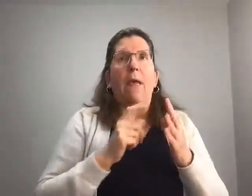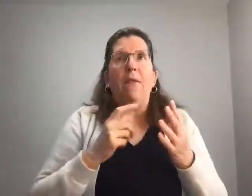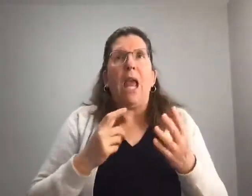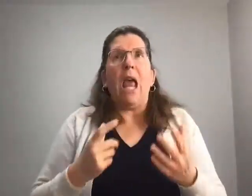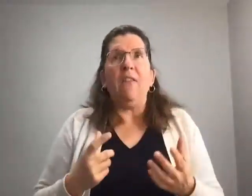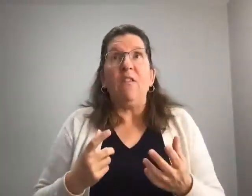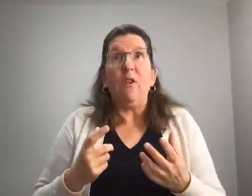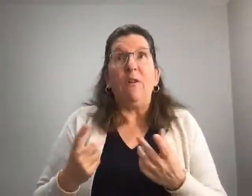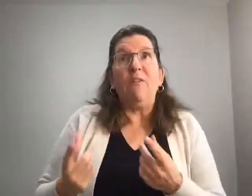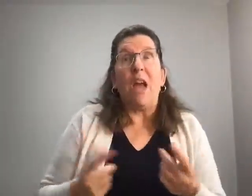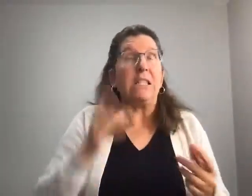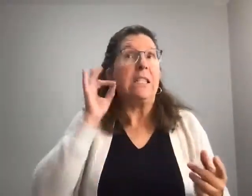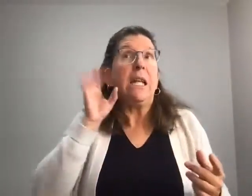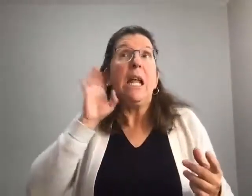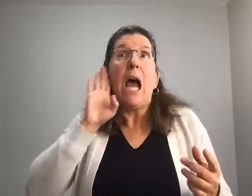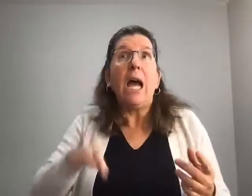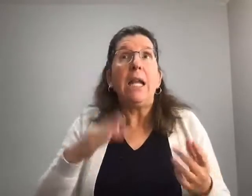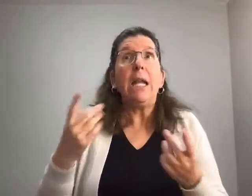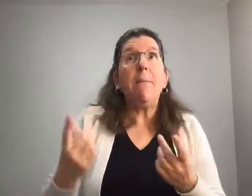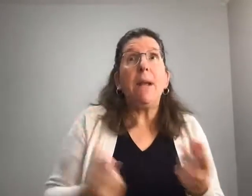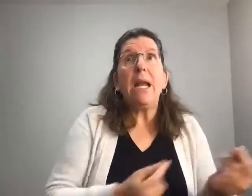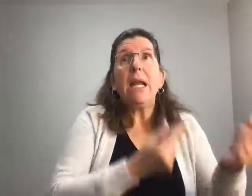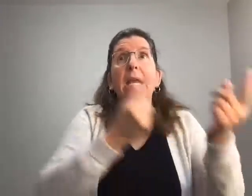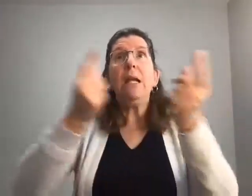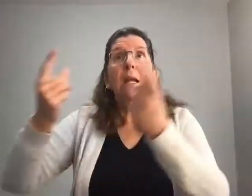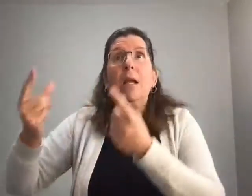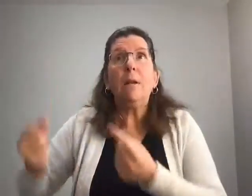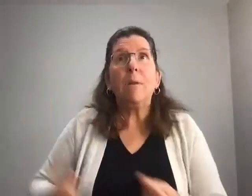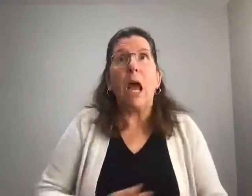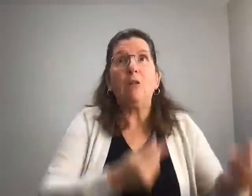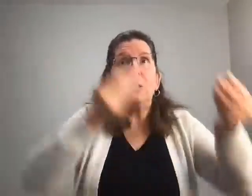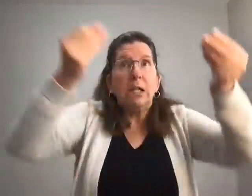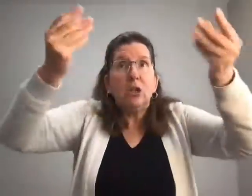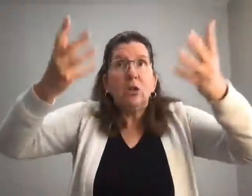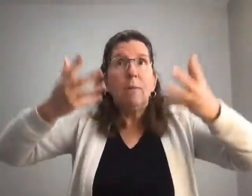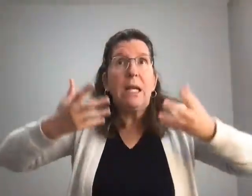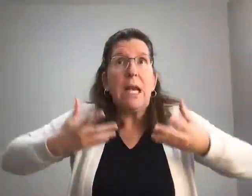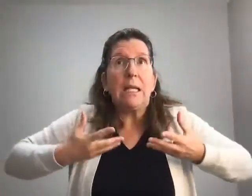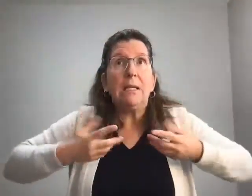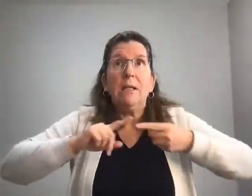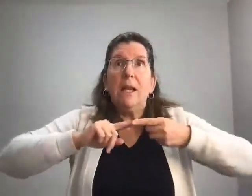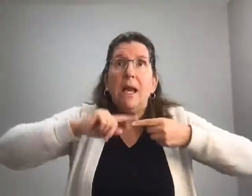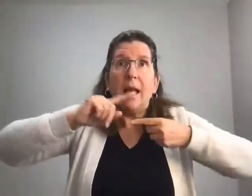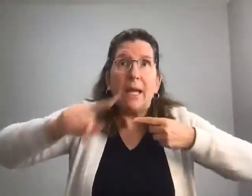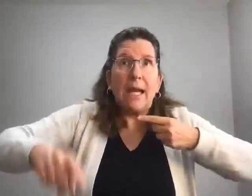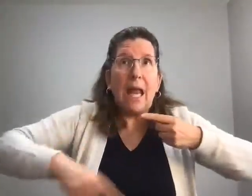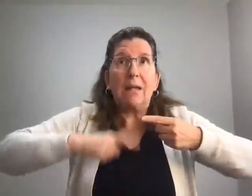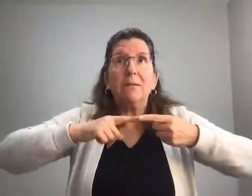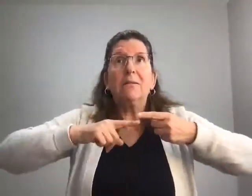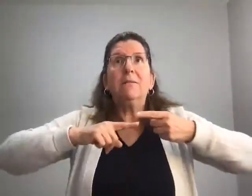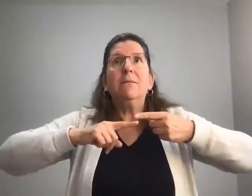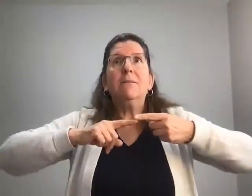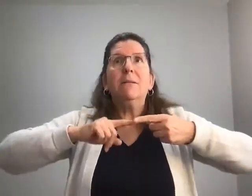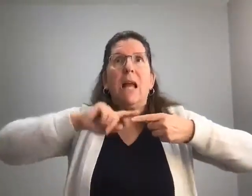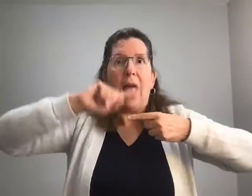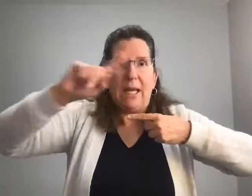the effervescent honeybee tells us to begin again and